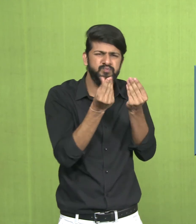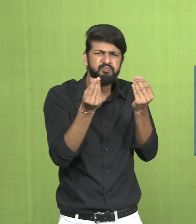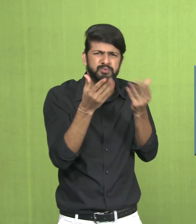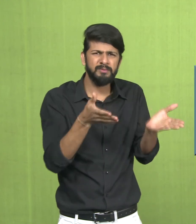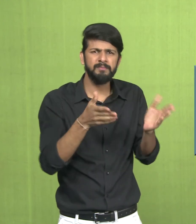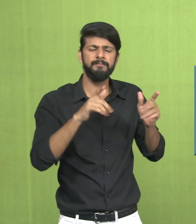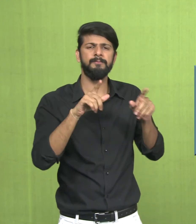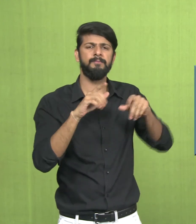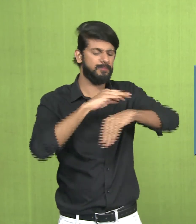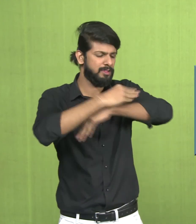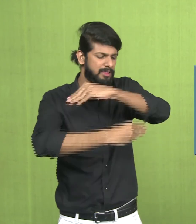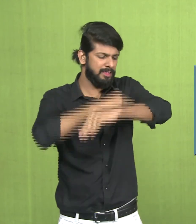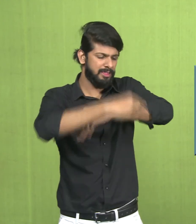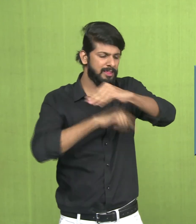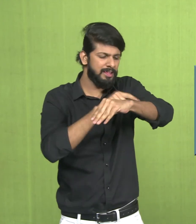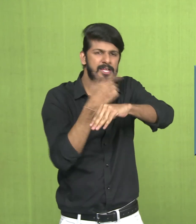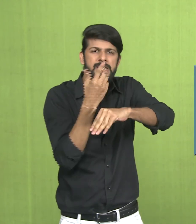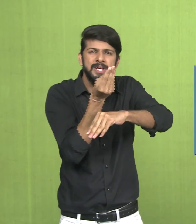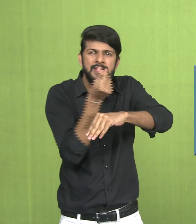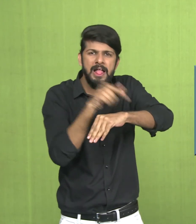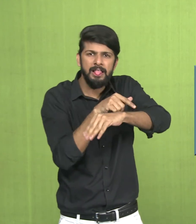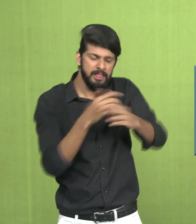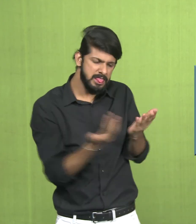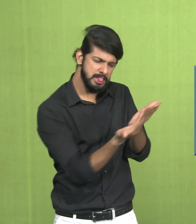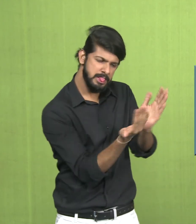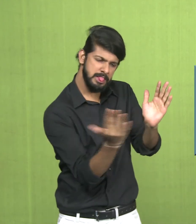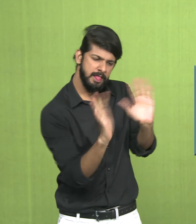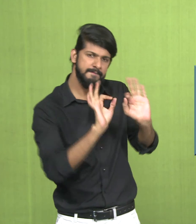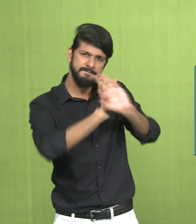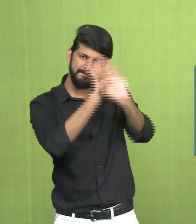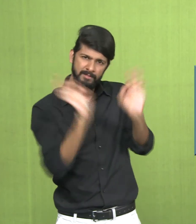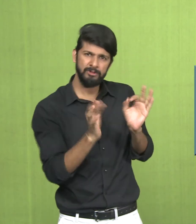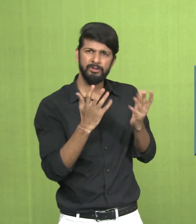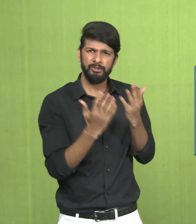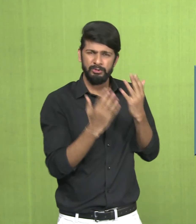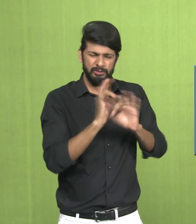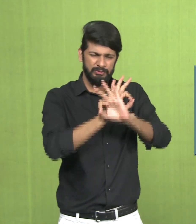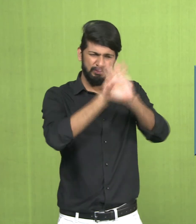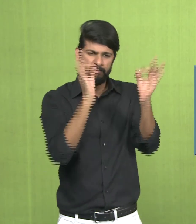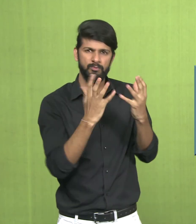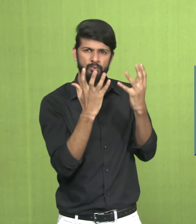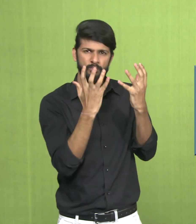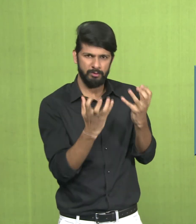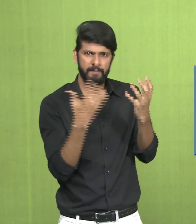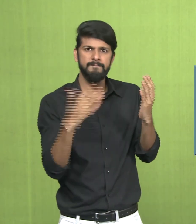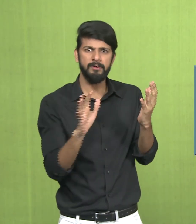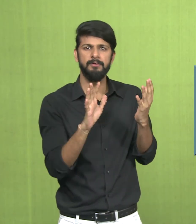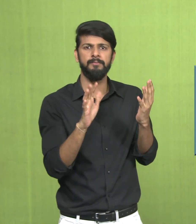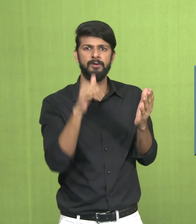it goes through various processes. So, first there is a model which is made, then there is a plaster